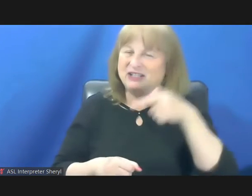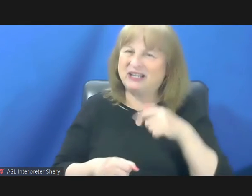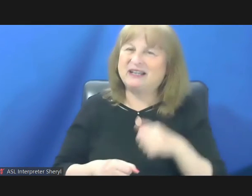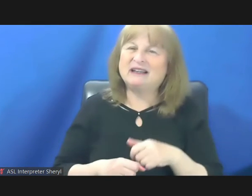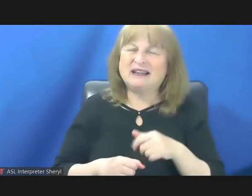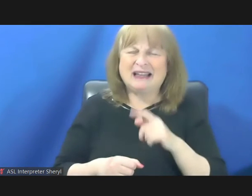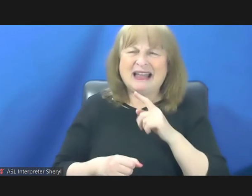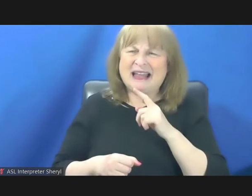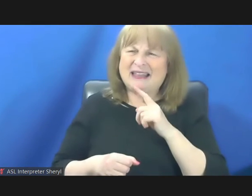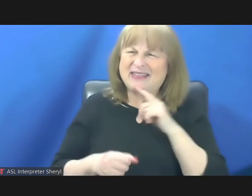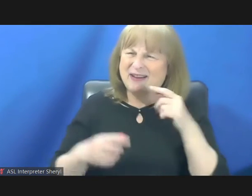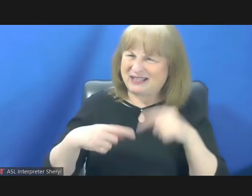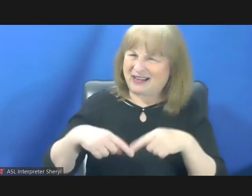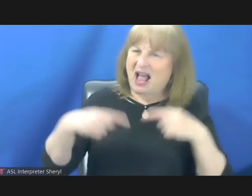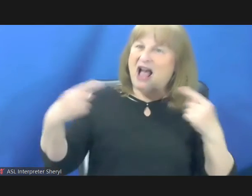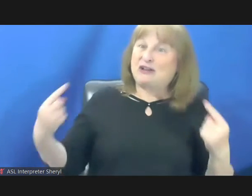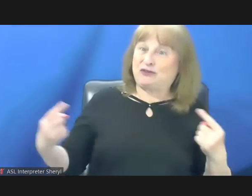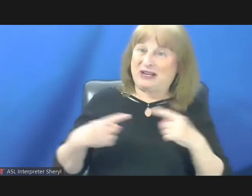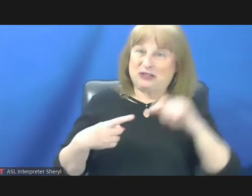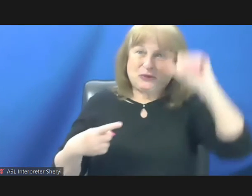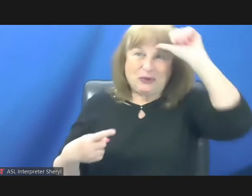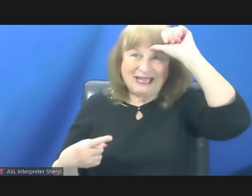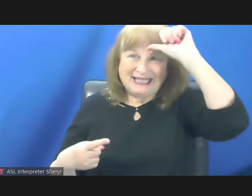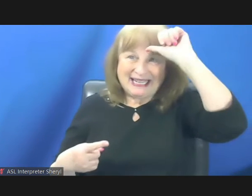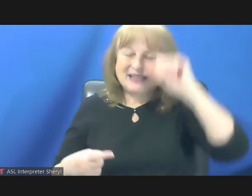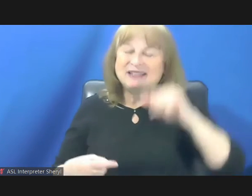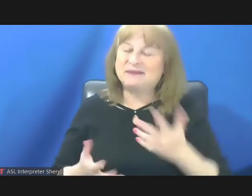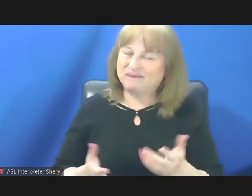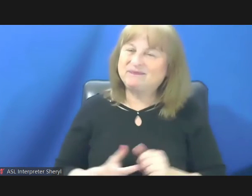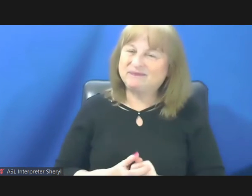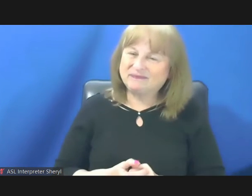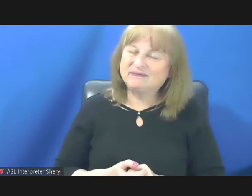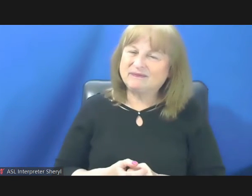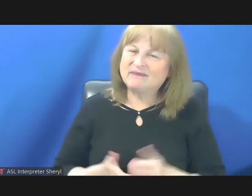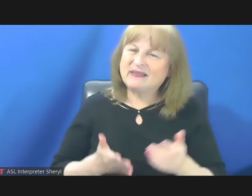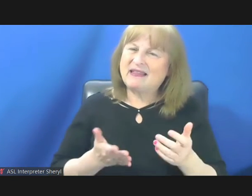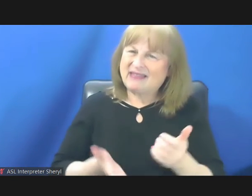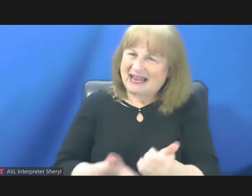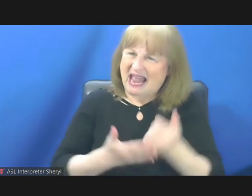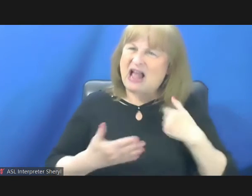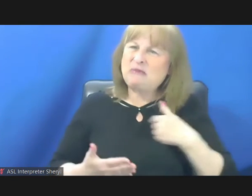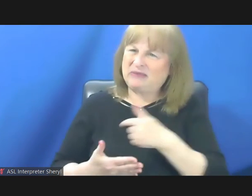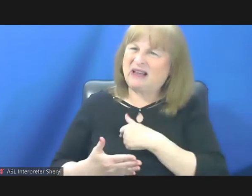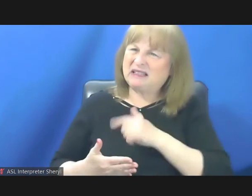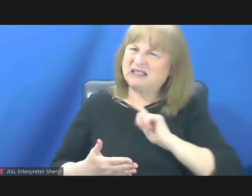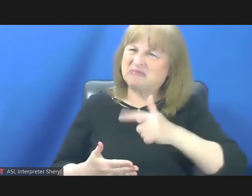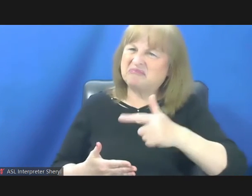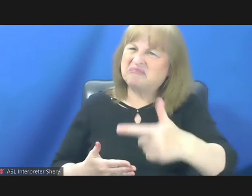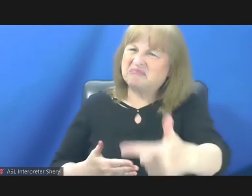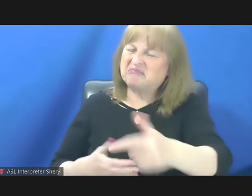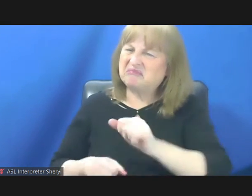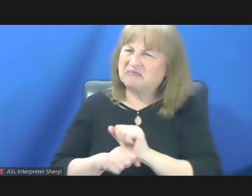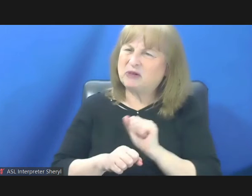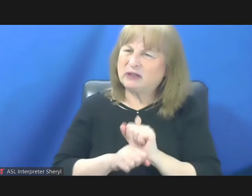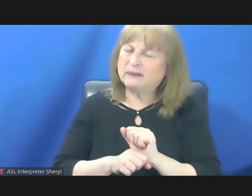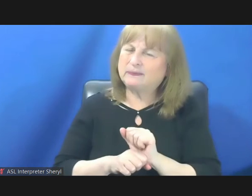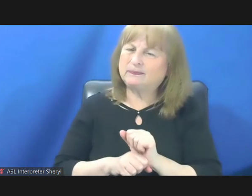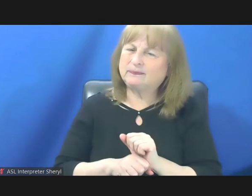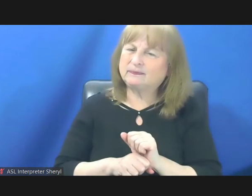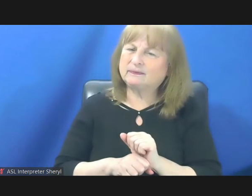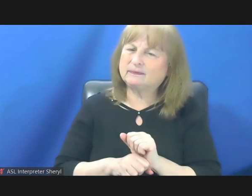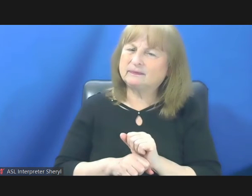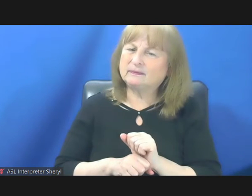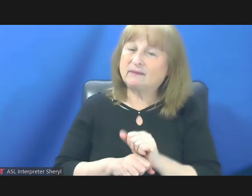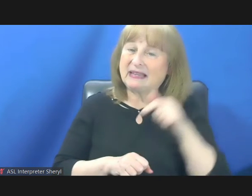as a contrast to India, which served us well in subsequent work as well. So